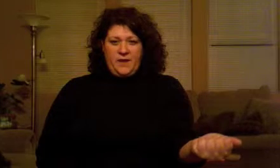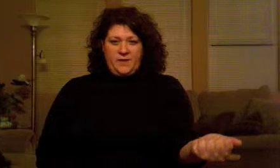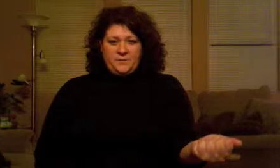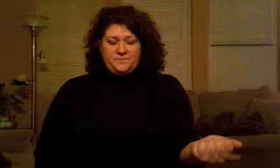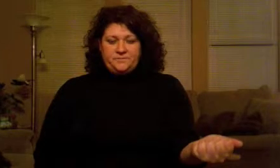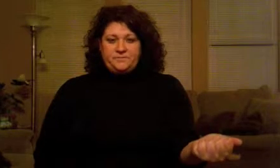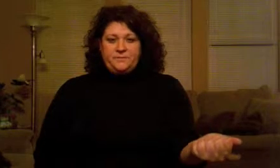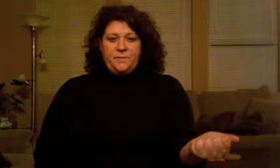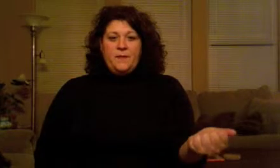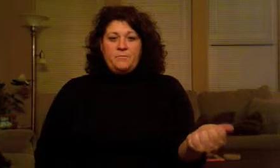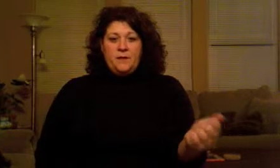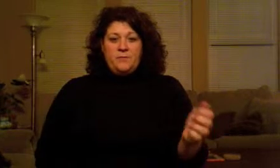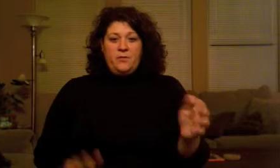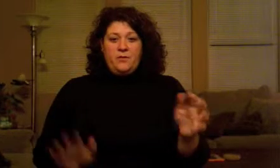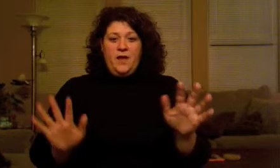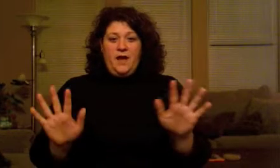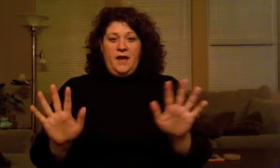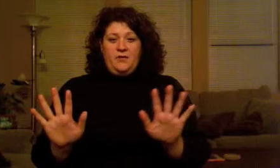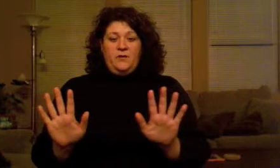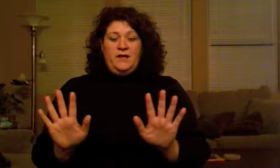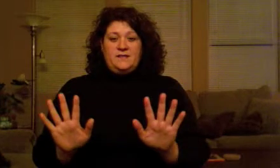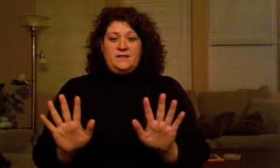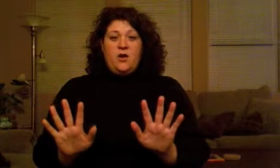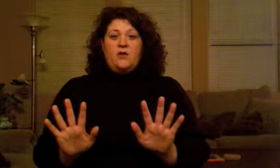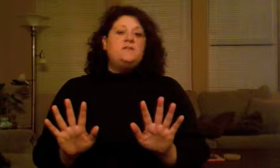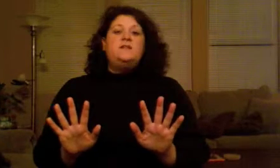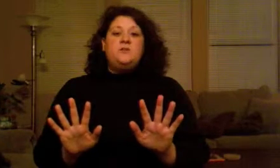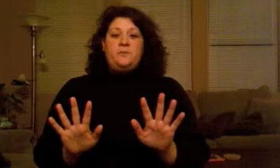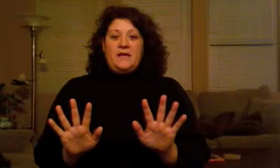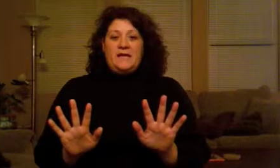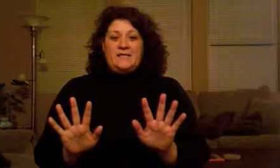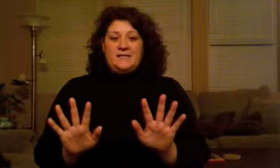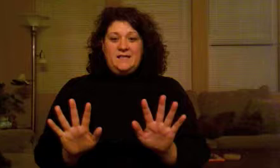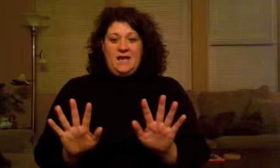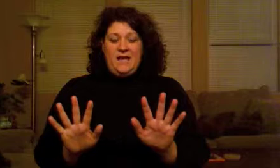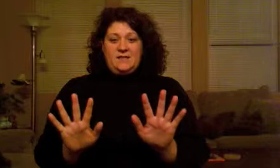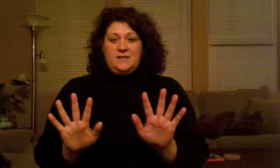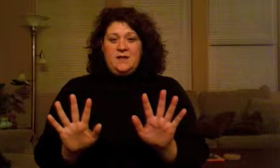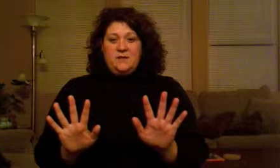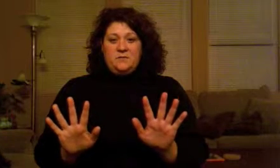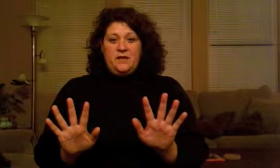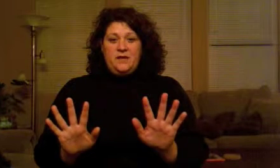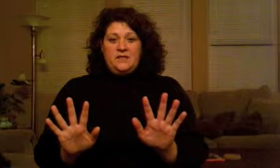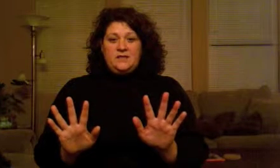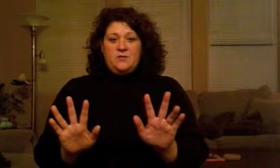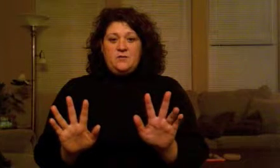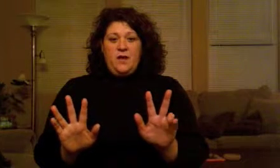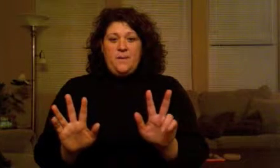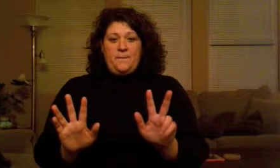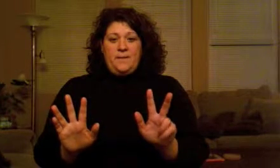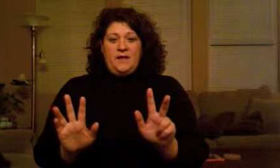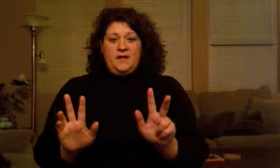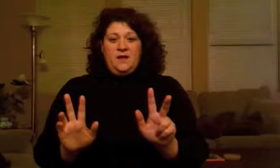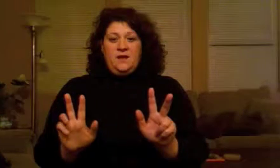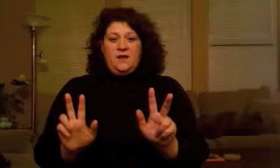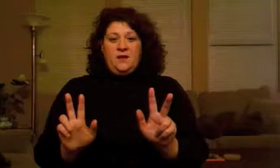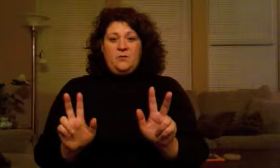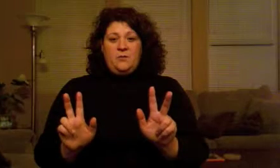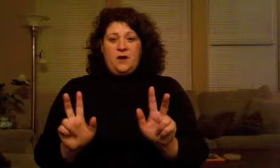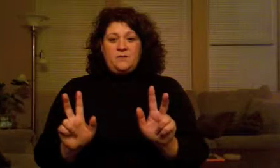Other. People. I know it's hard to do P's and K's. P's, you bend your bottom